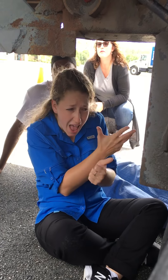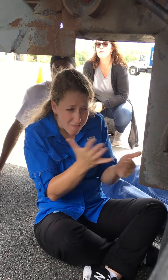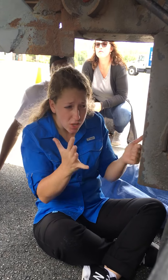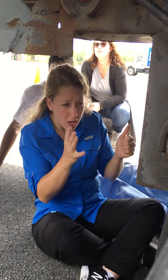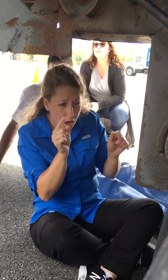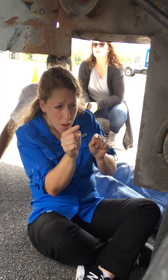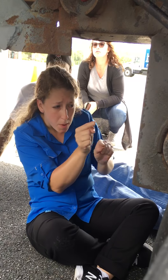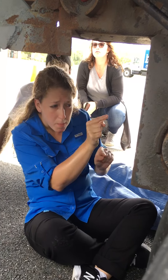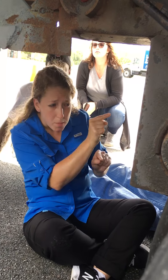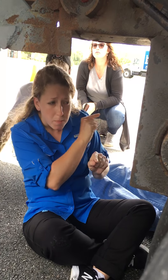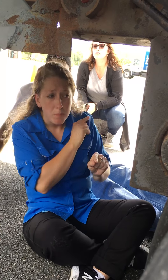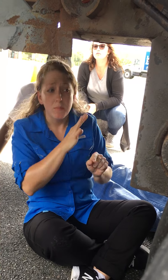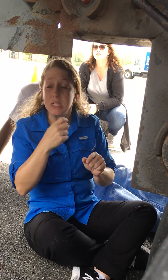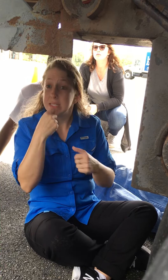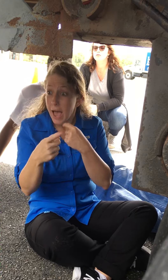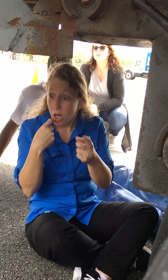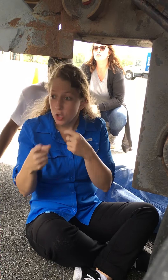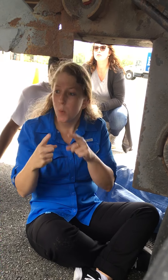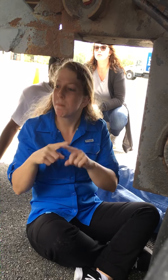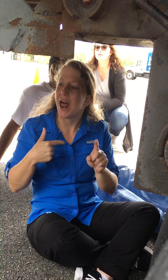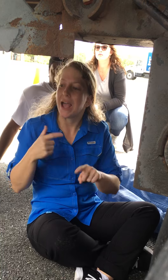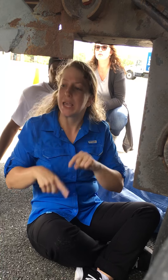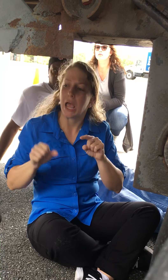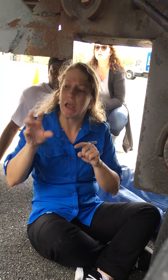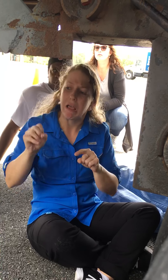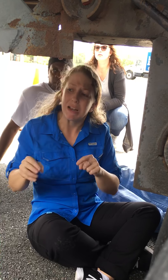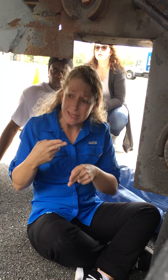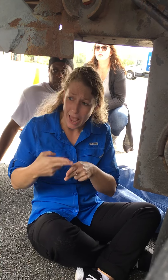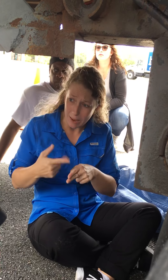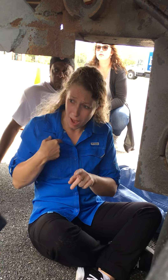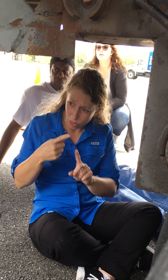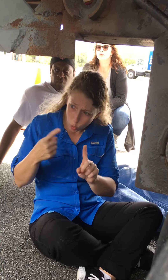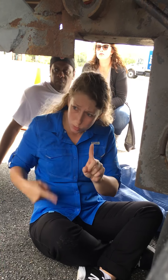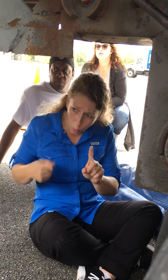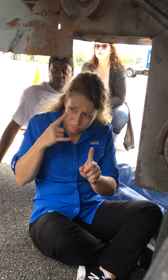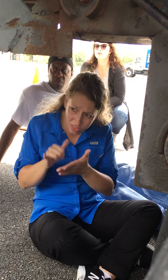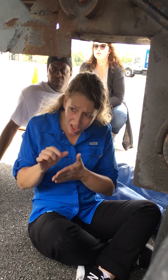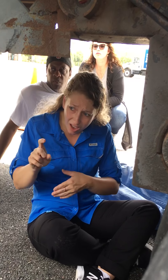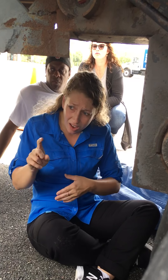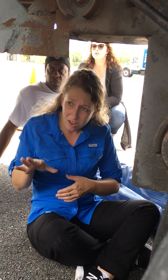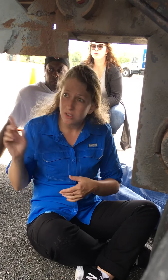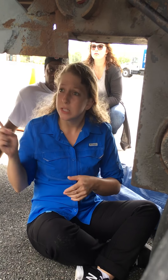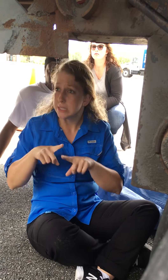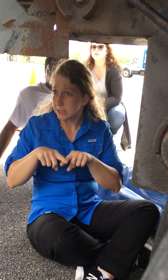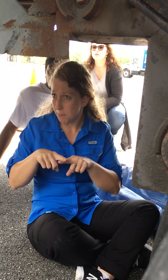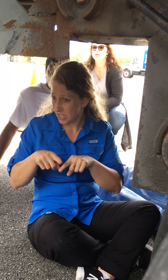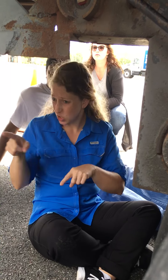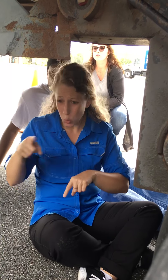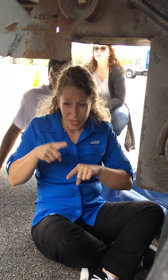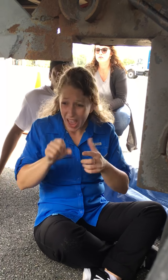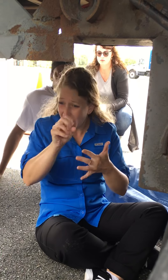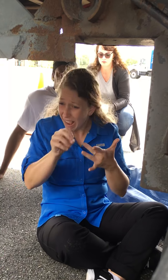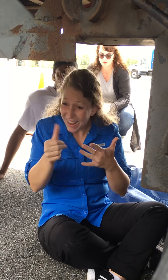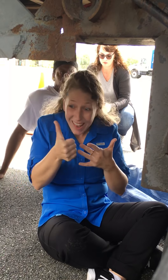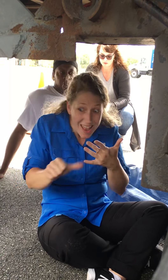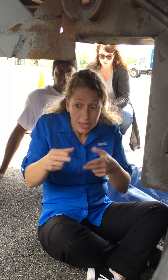to inspect it for, but I can't list the names of it. Do you use points for that? Is that like a... It depends. Can you not list any names of anything? I mean, you can list